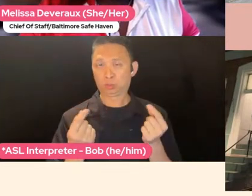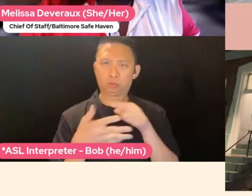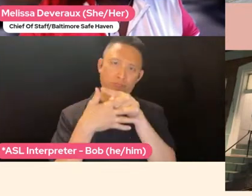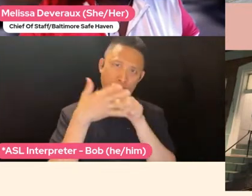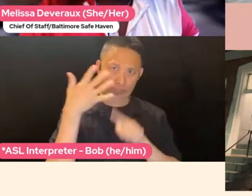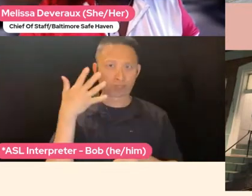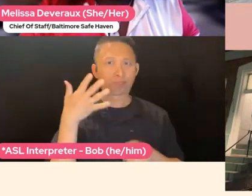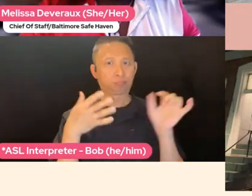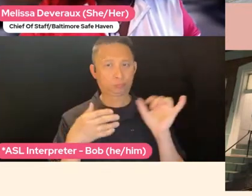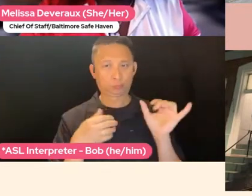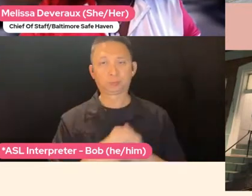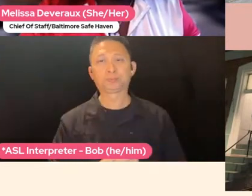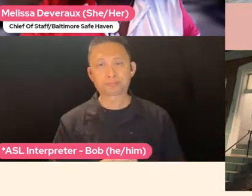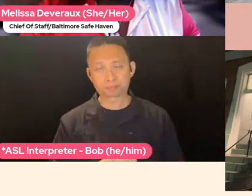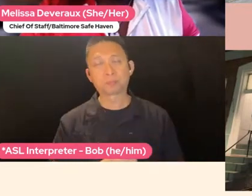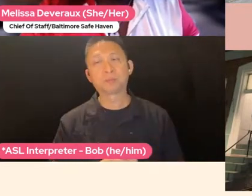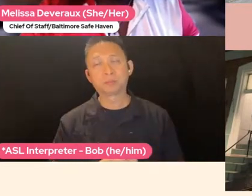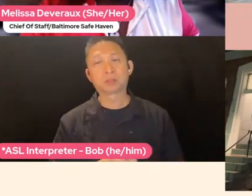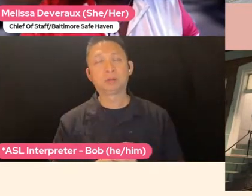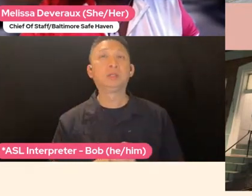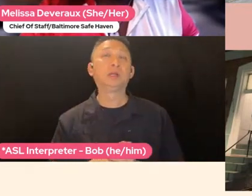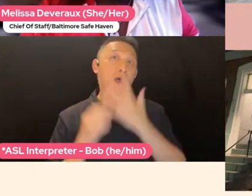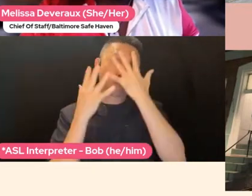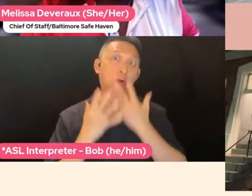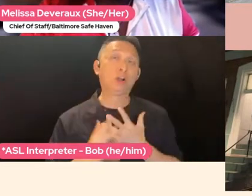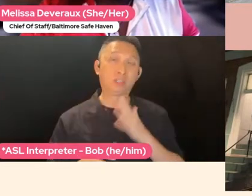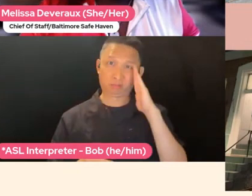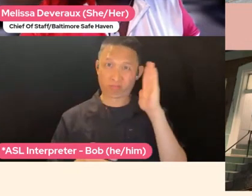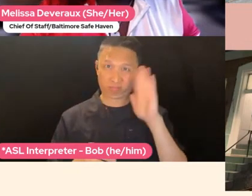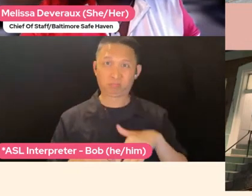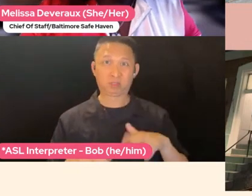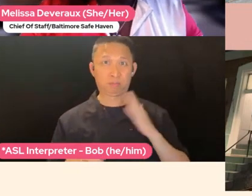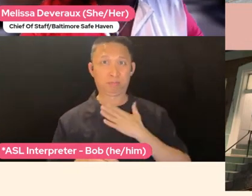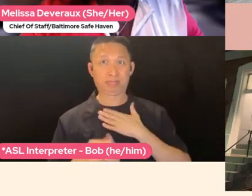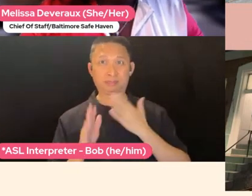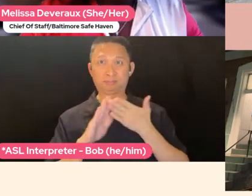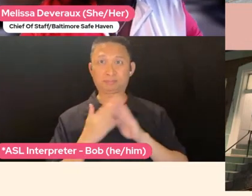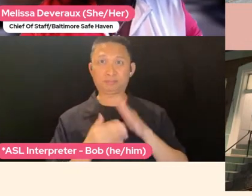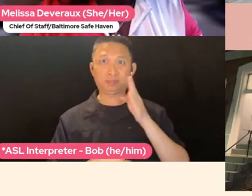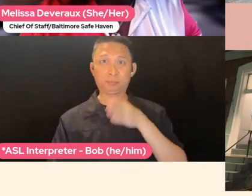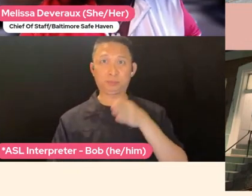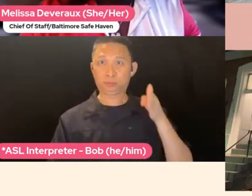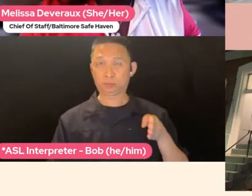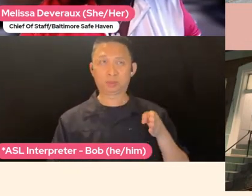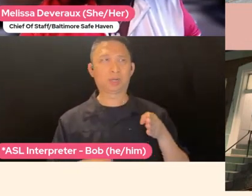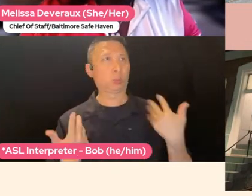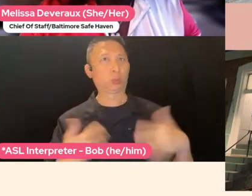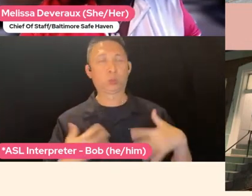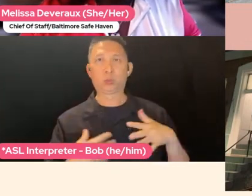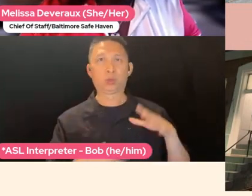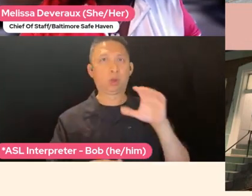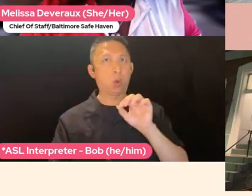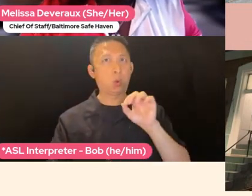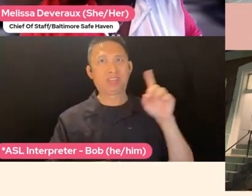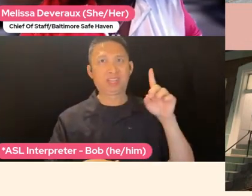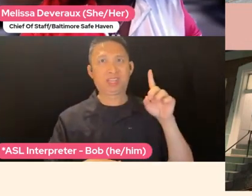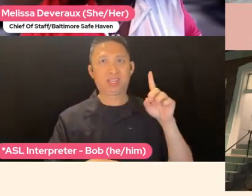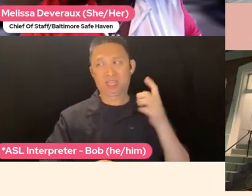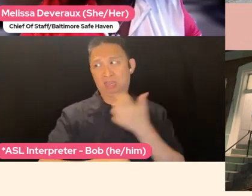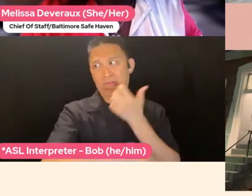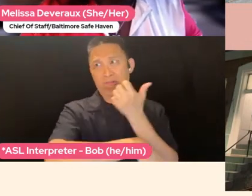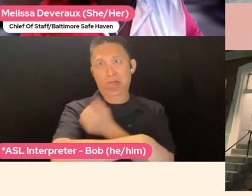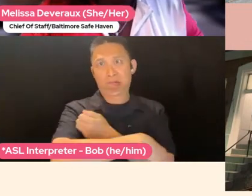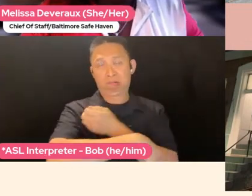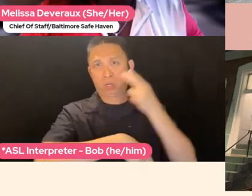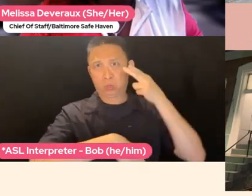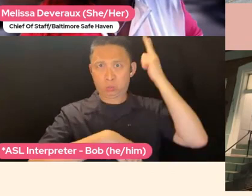So, unfortunately, Baltimore has a high overdose rate. But we at Baltimore Safe Haven